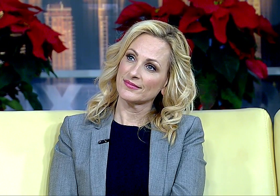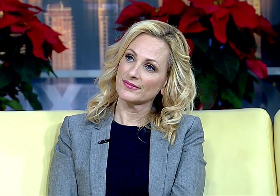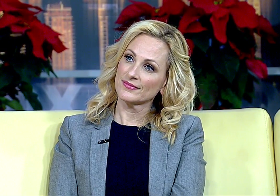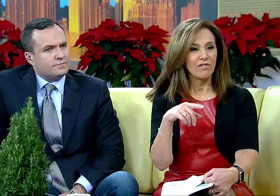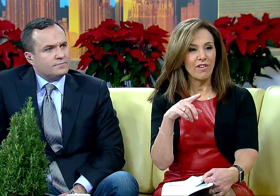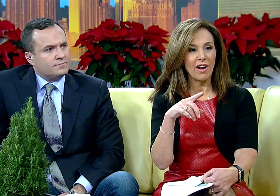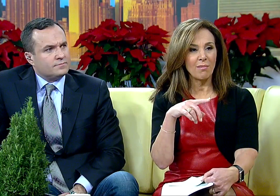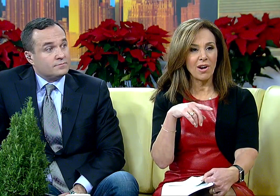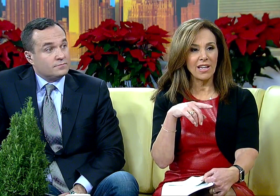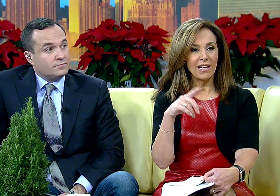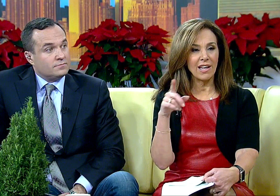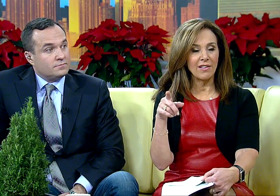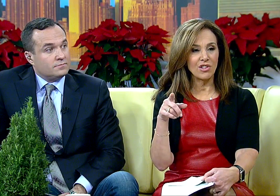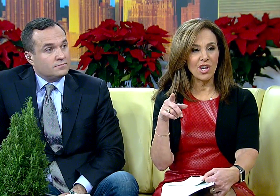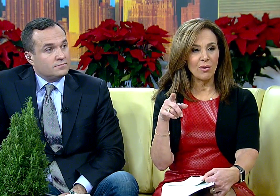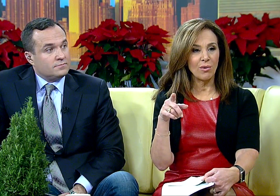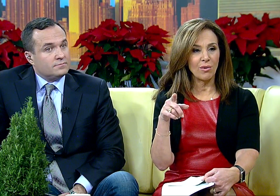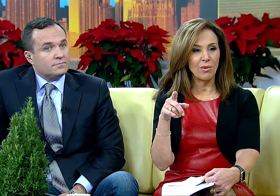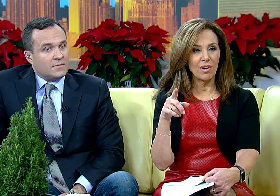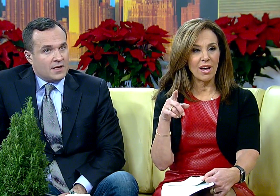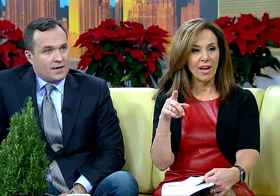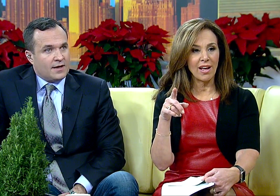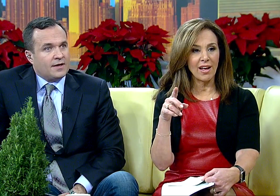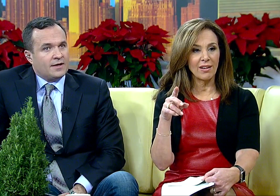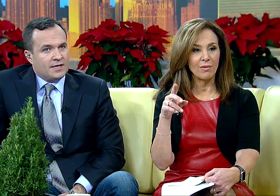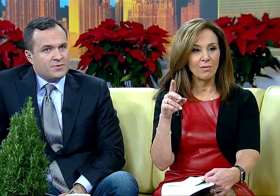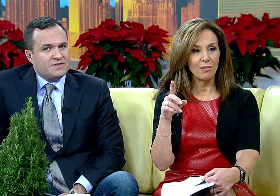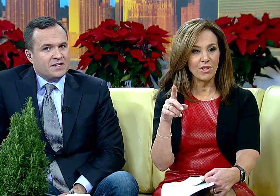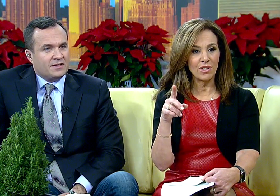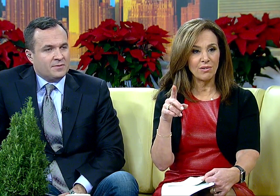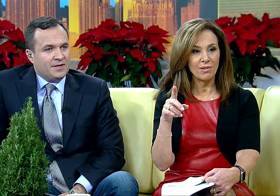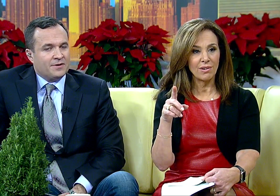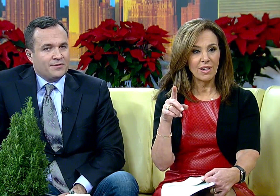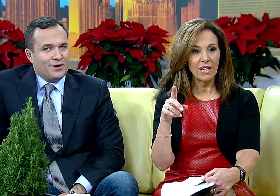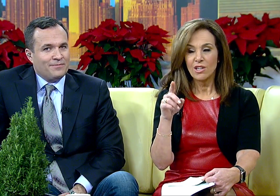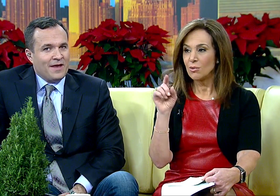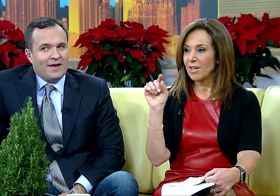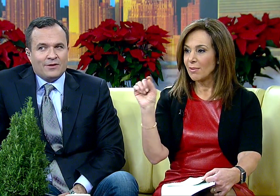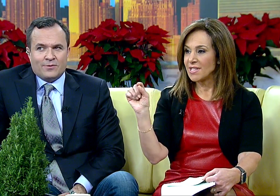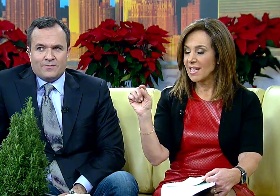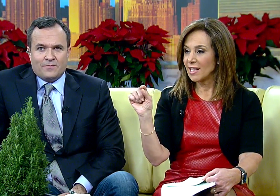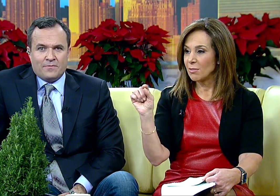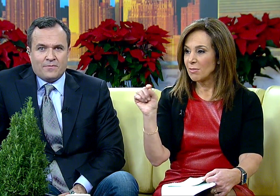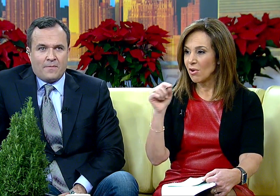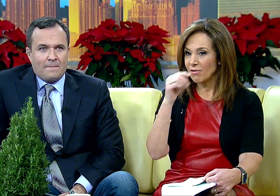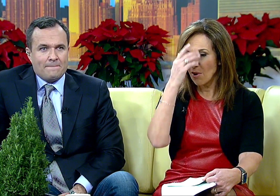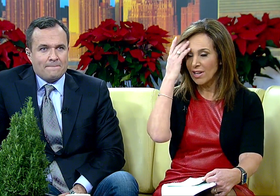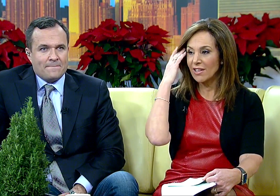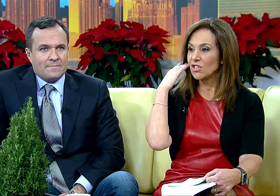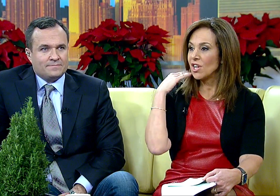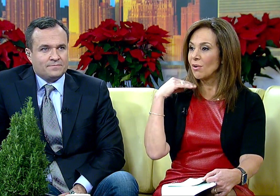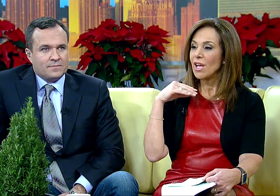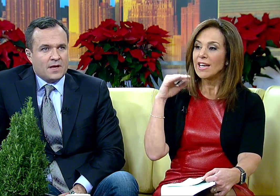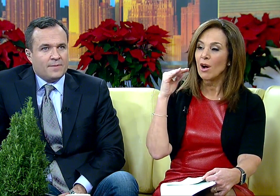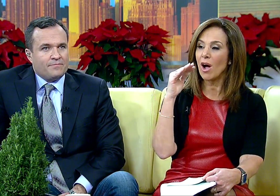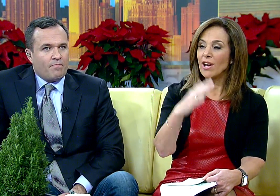footage of Marlee in the show? Or yes, we've seen a little bit here and there. Can we see a little bit more of Marlee in the show? Now,